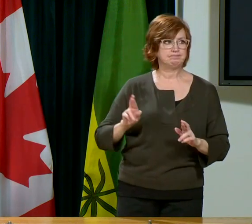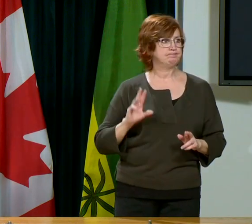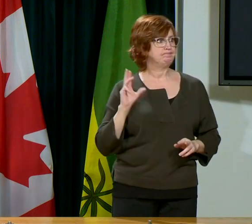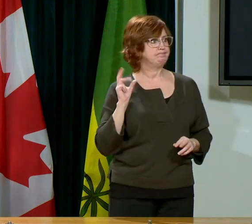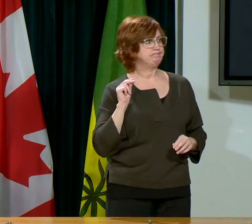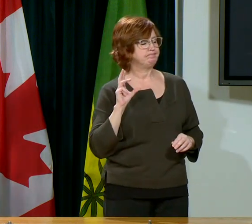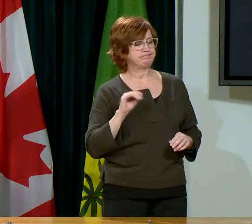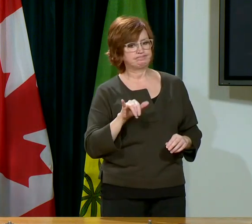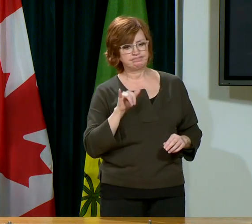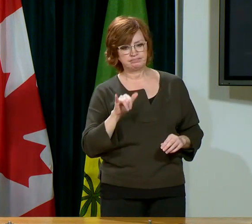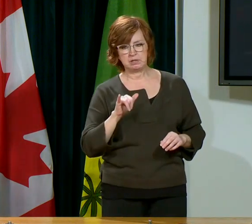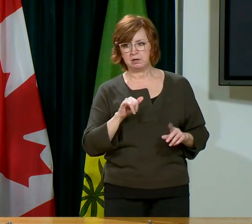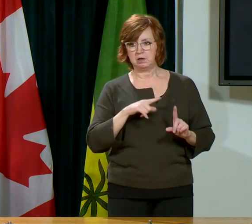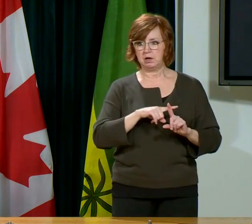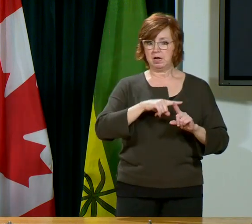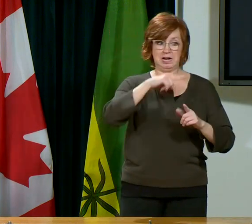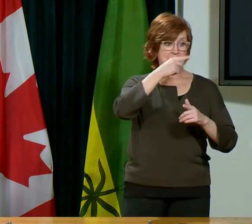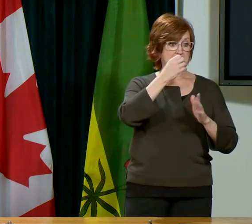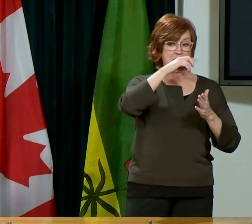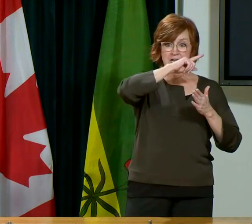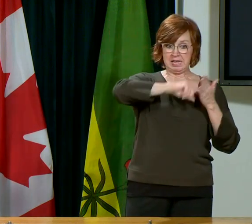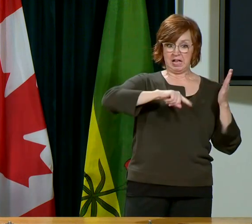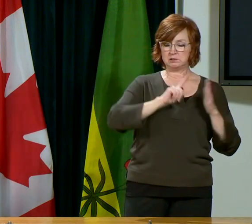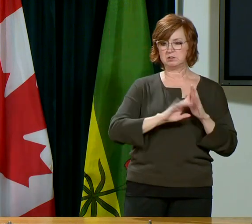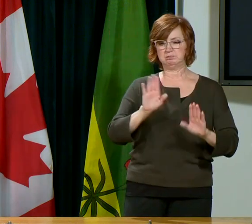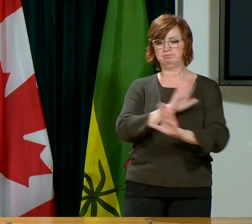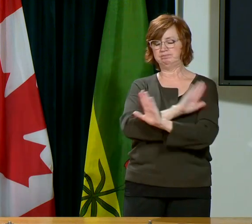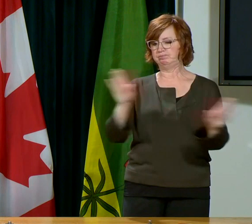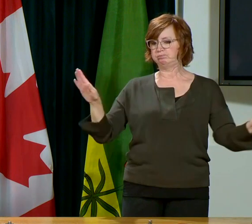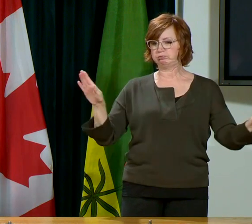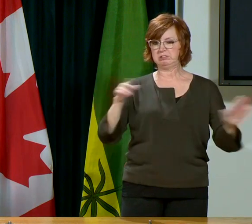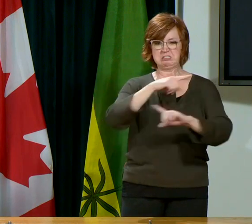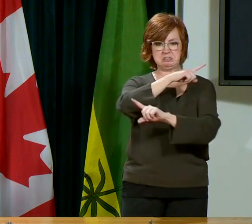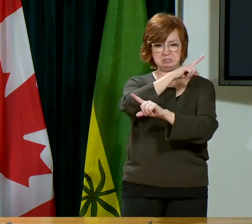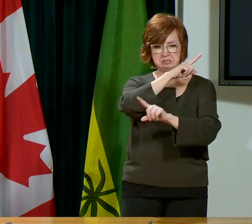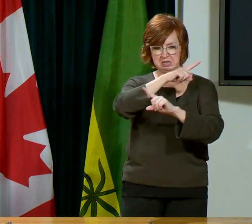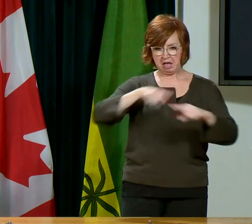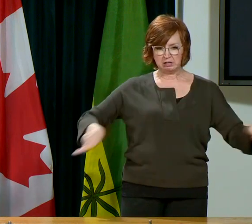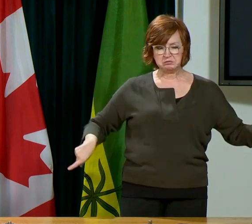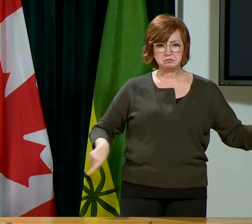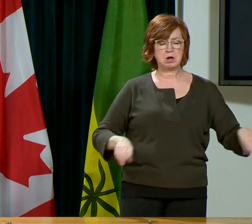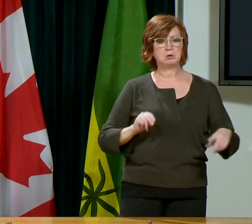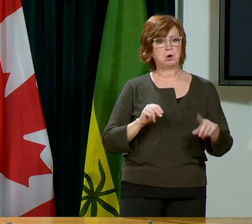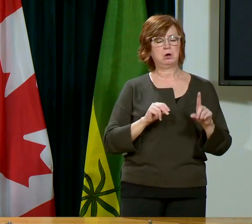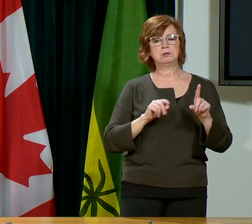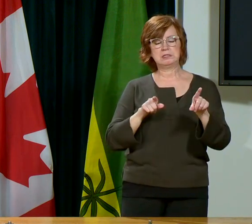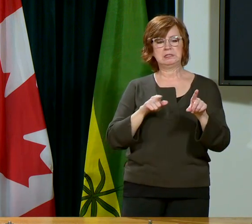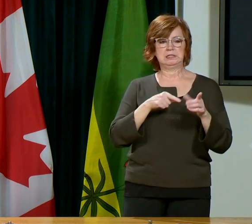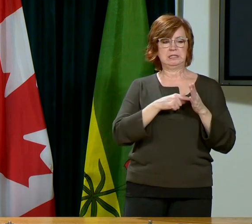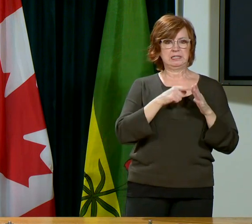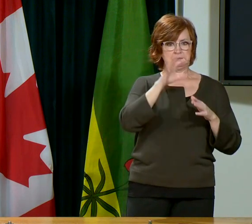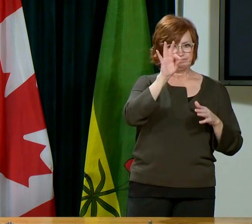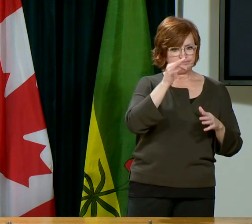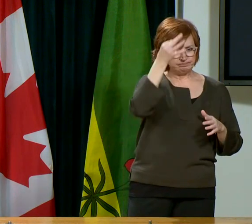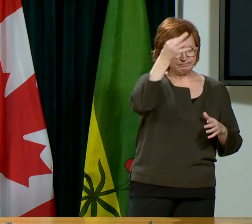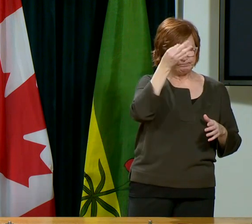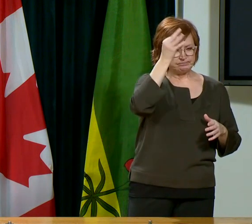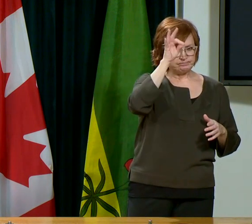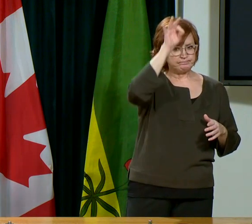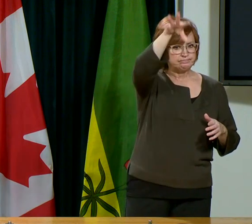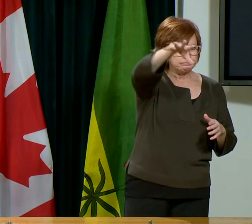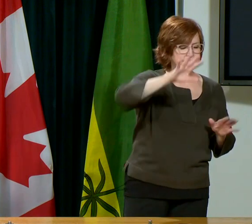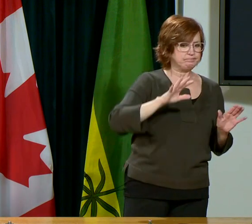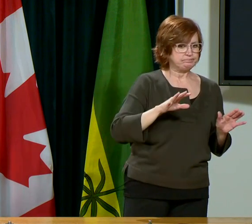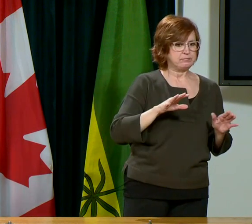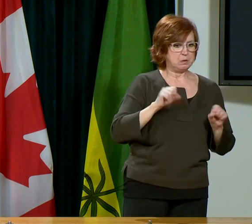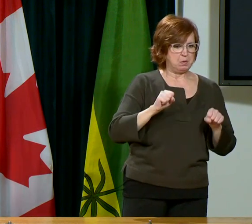and he did not cancel the event. The organizers canceled the event. With respect to your other question around the event in